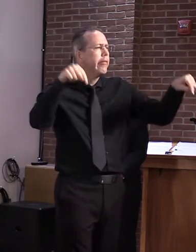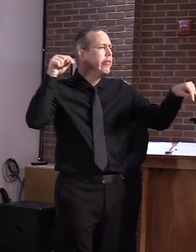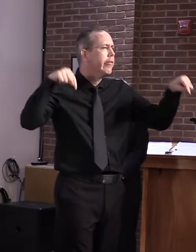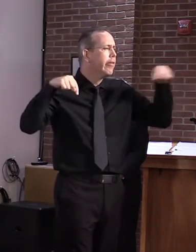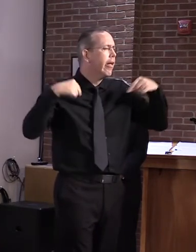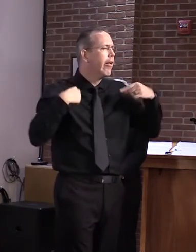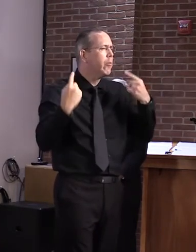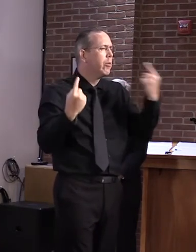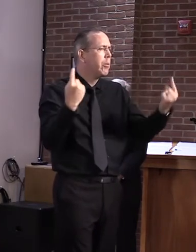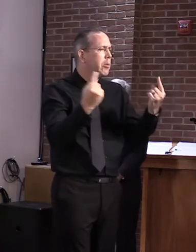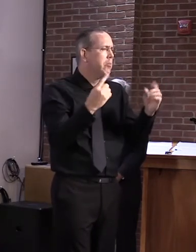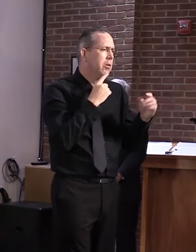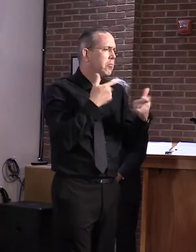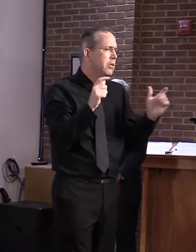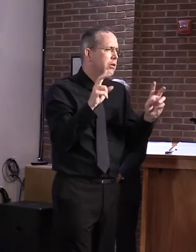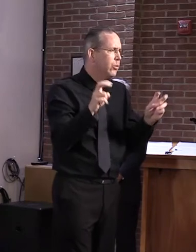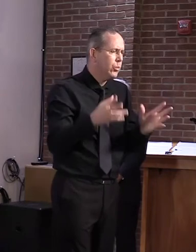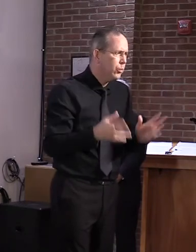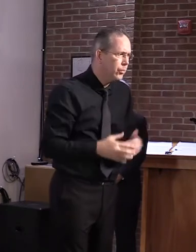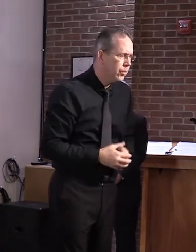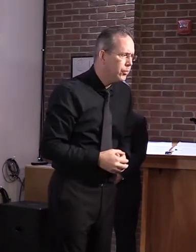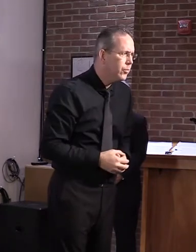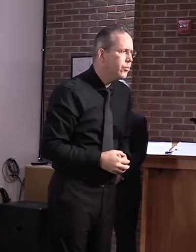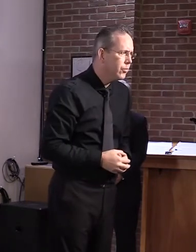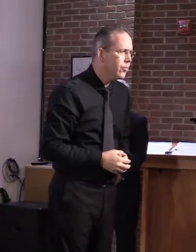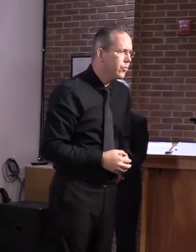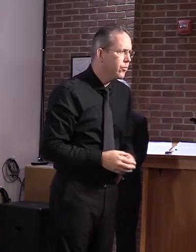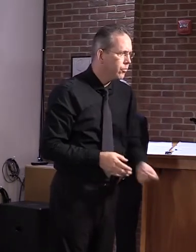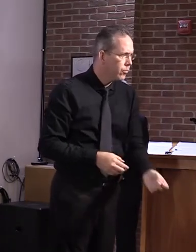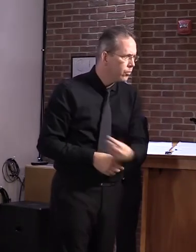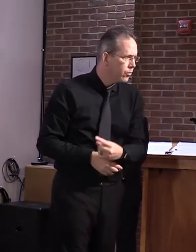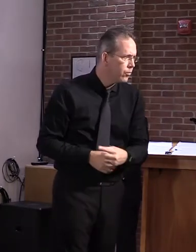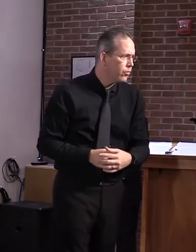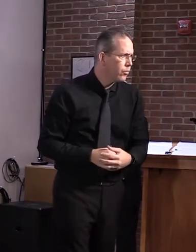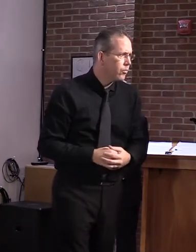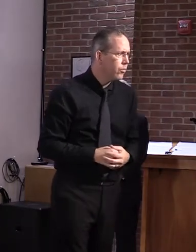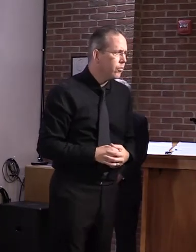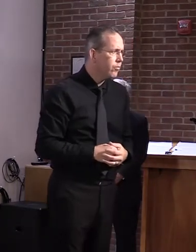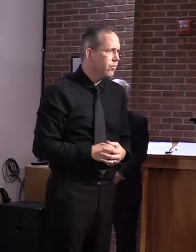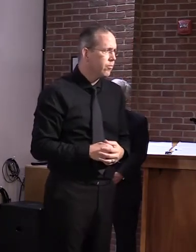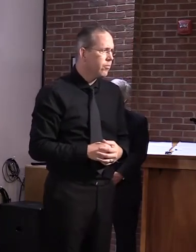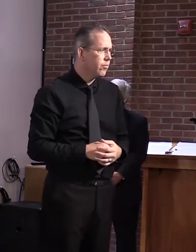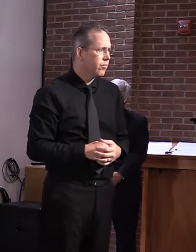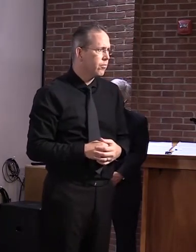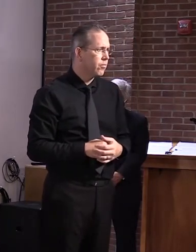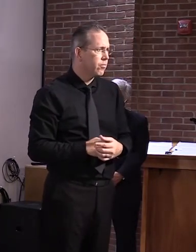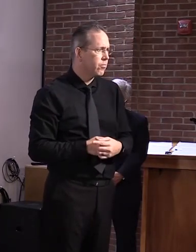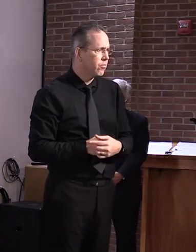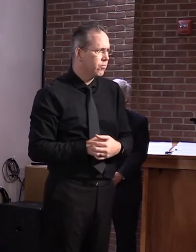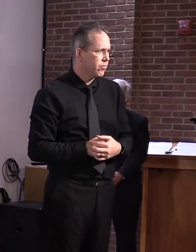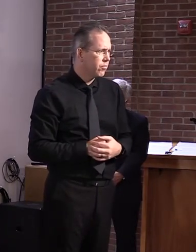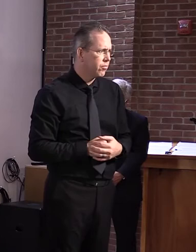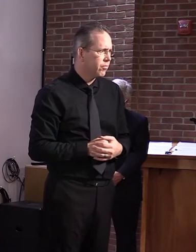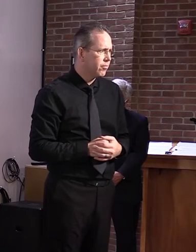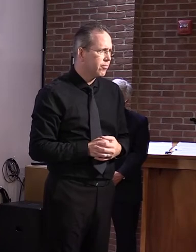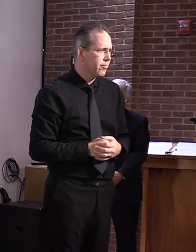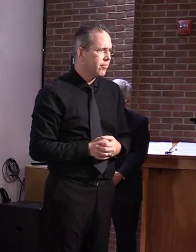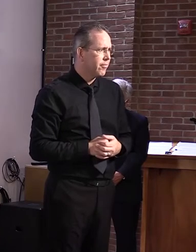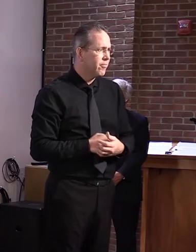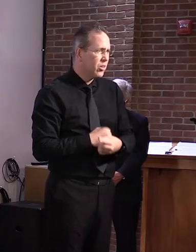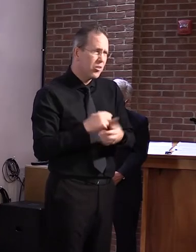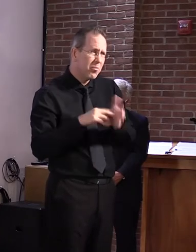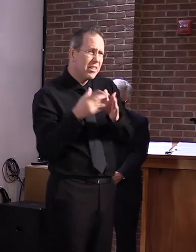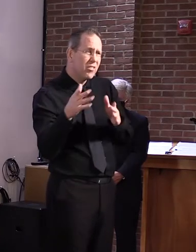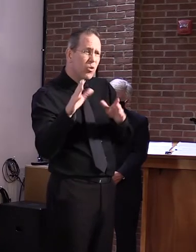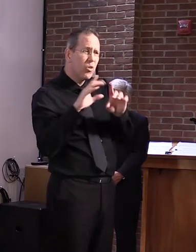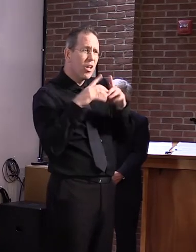whether they have or haven't, whether they've reported or what? No, I'm confident that in public safety we